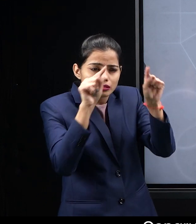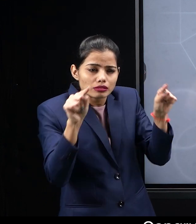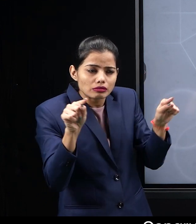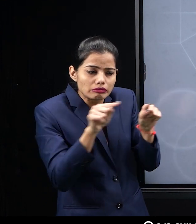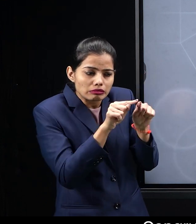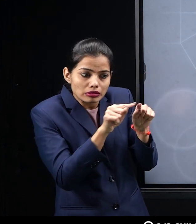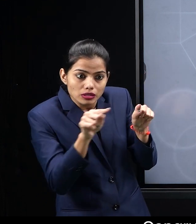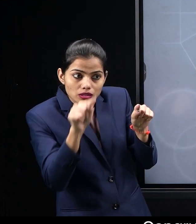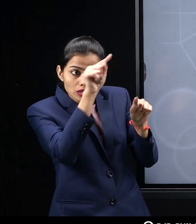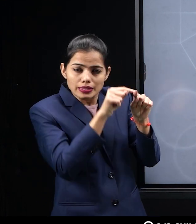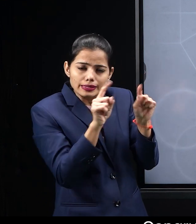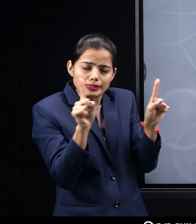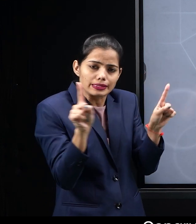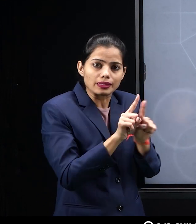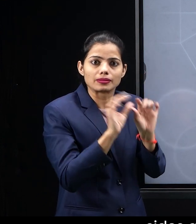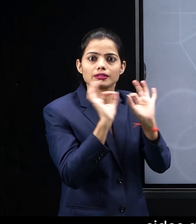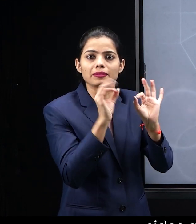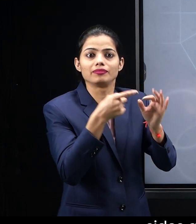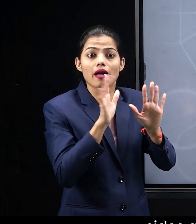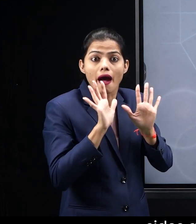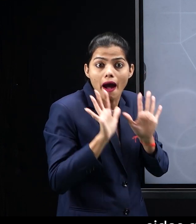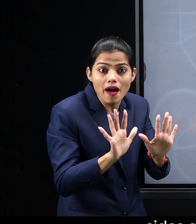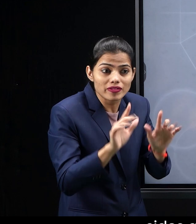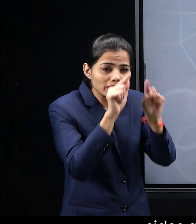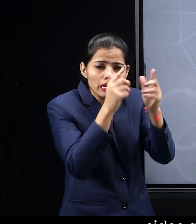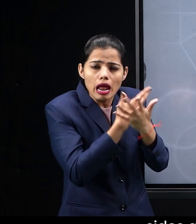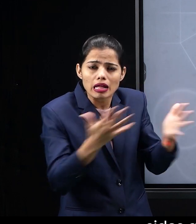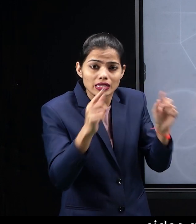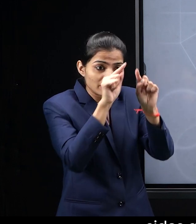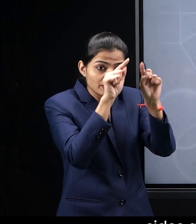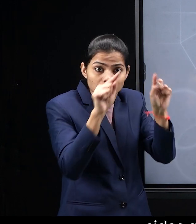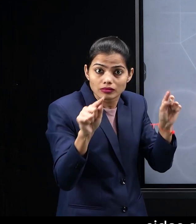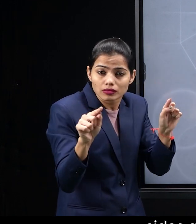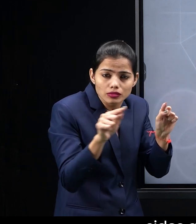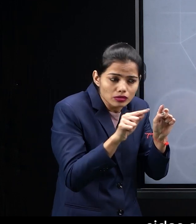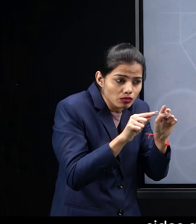Congruent triangles have corresponding sides and angles that are equal CPCT.